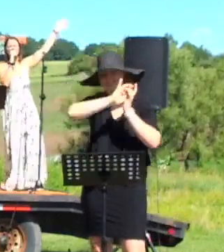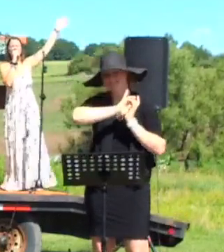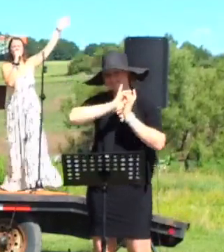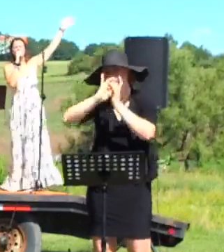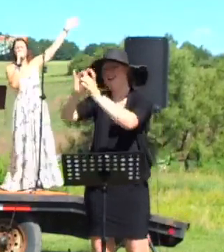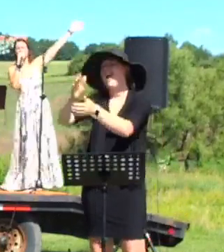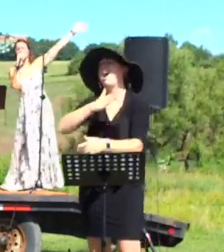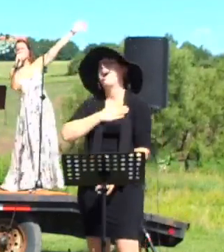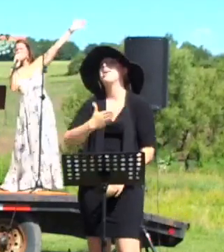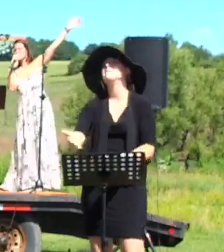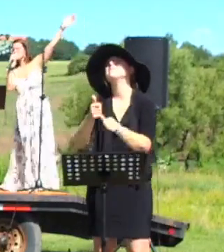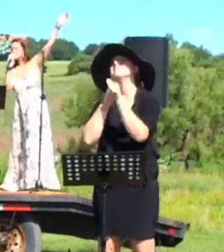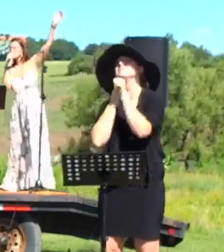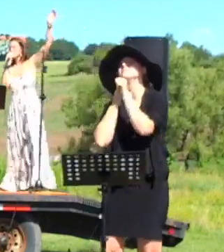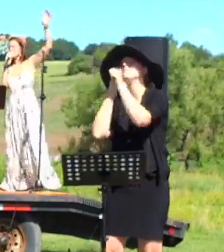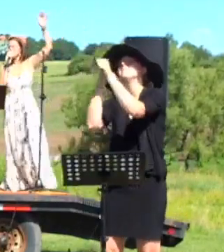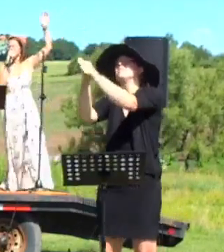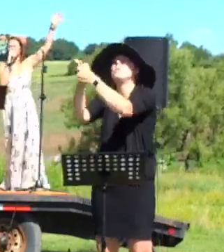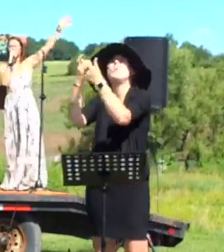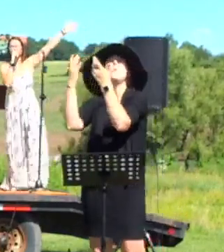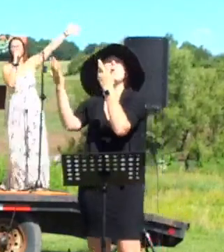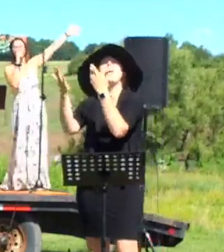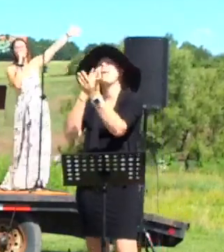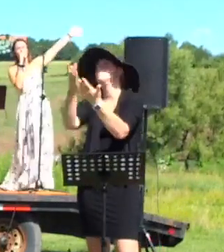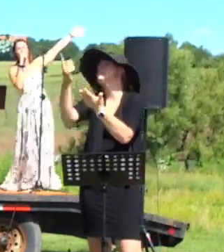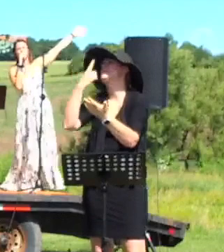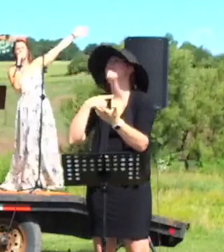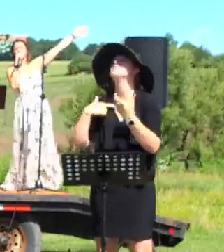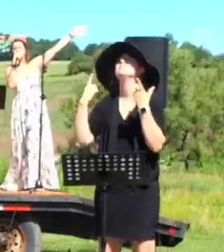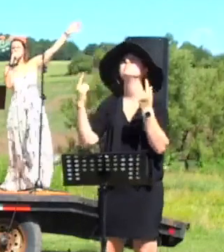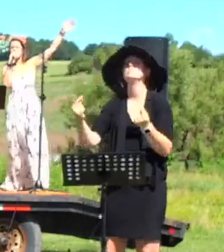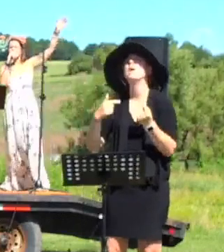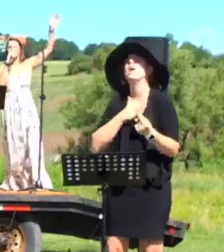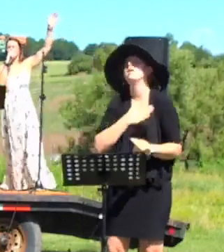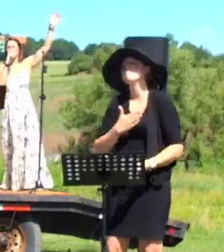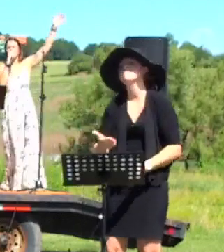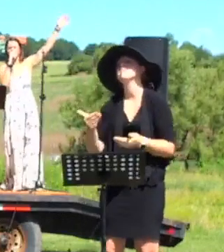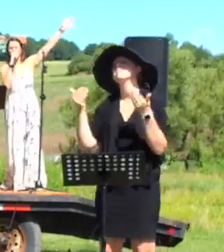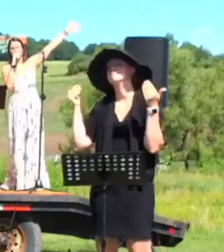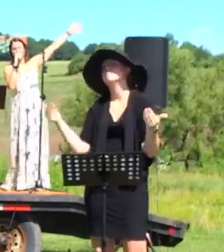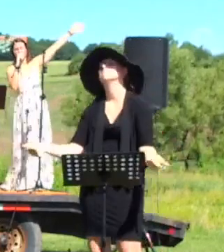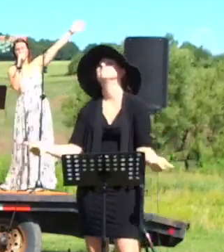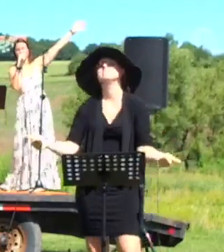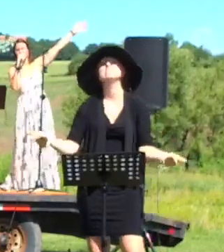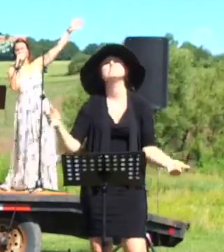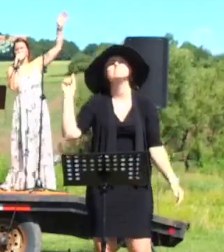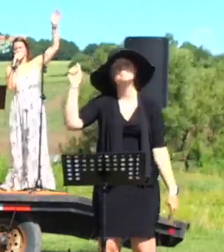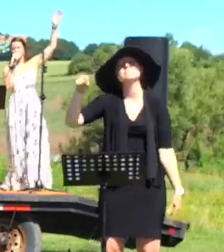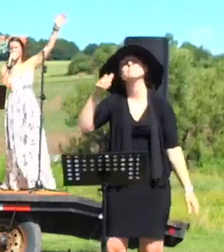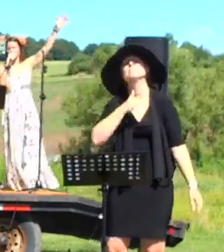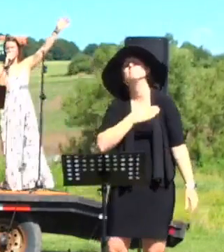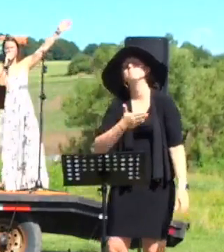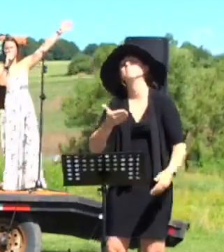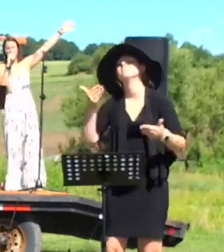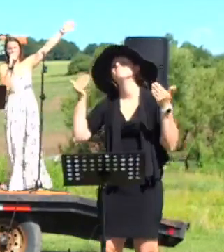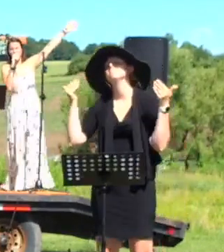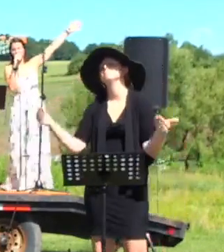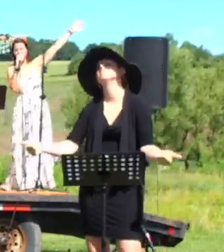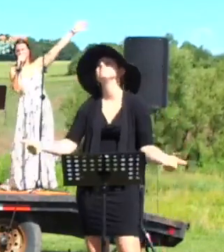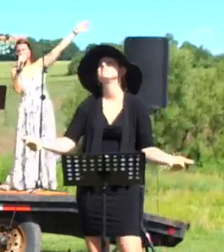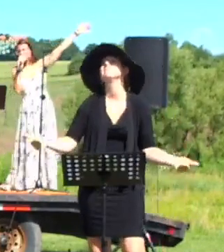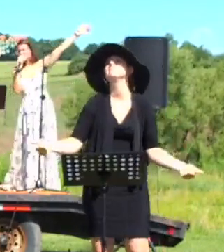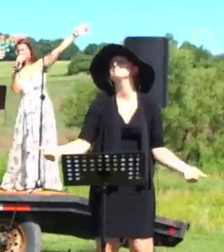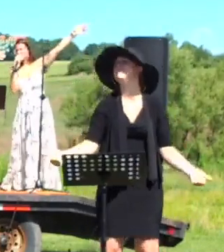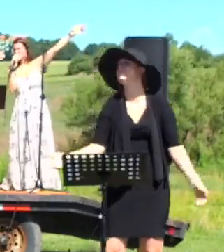have called me deeper, and I'll go where you will lead me, Lord. Will you lead